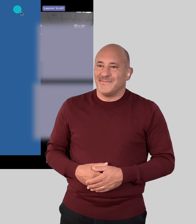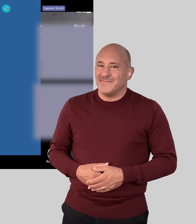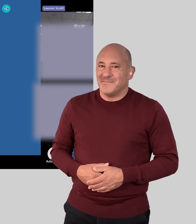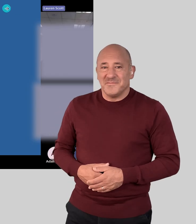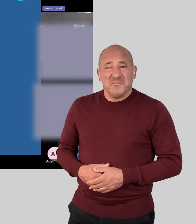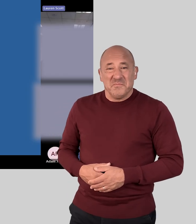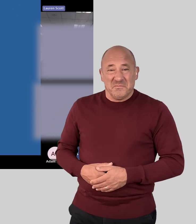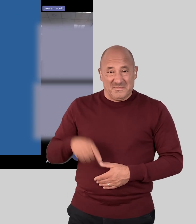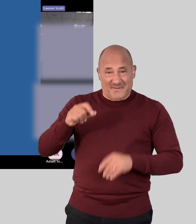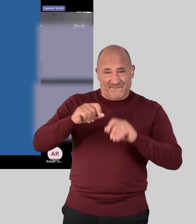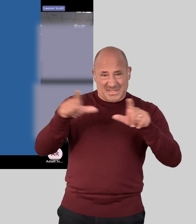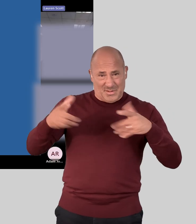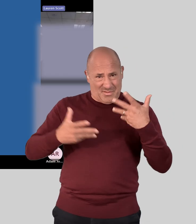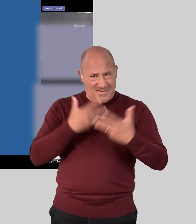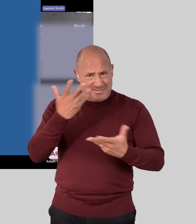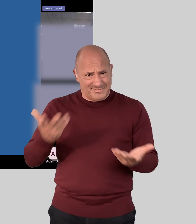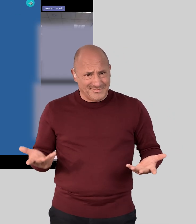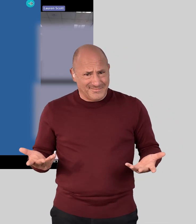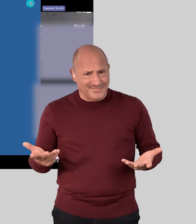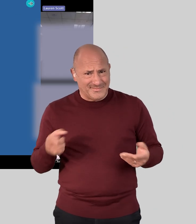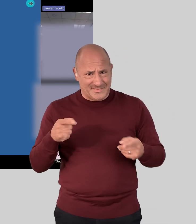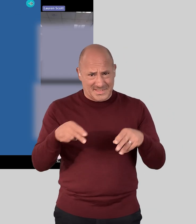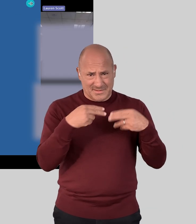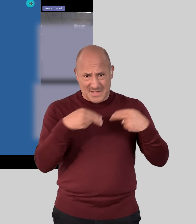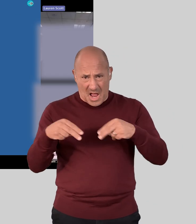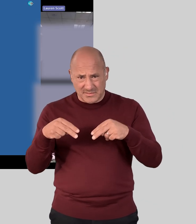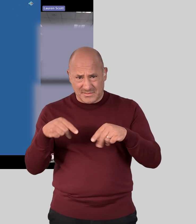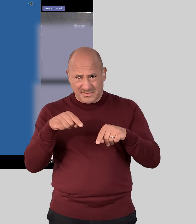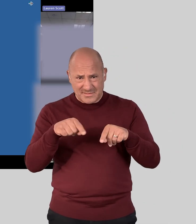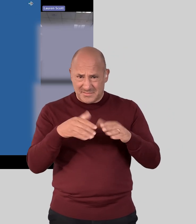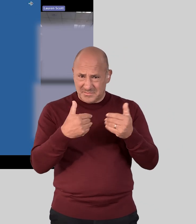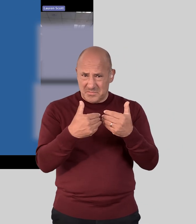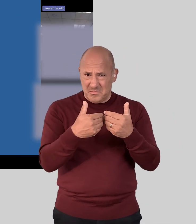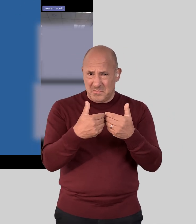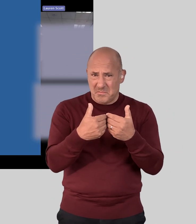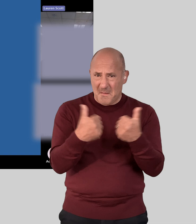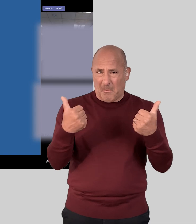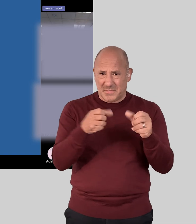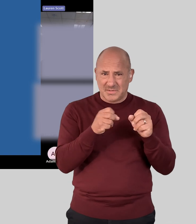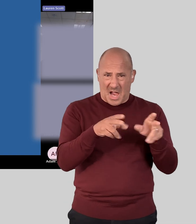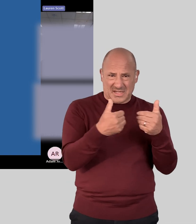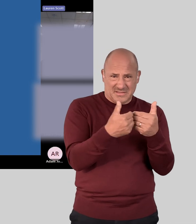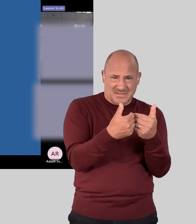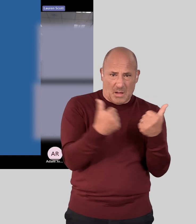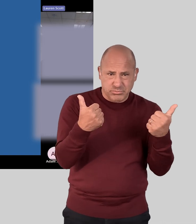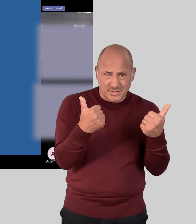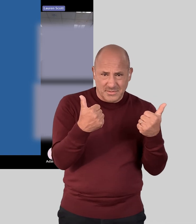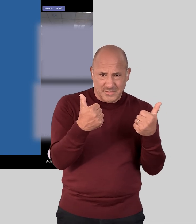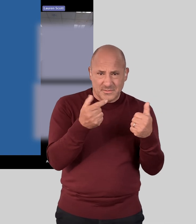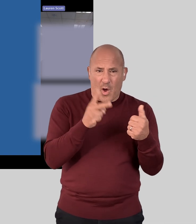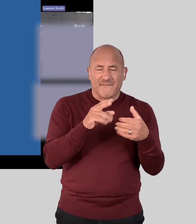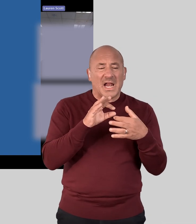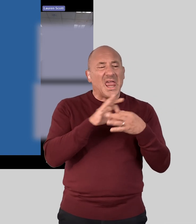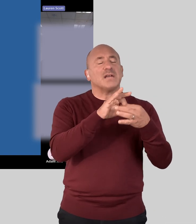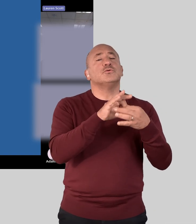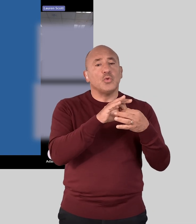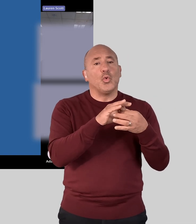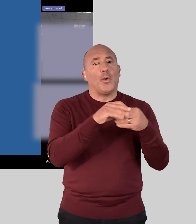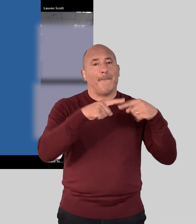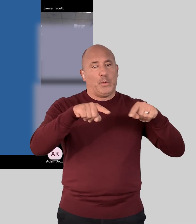So yeah, in that video, he kind of reiterates this idea that hip hop dance as a style is